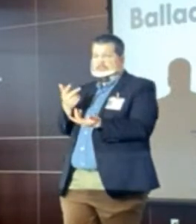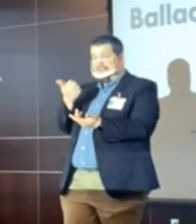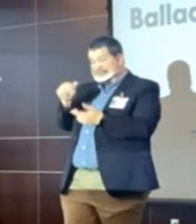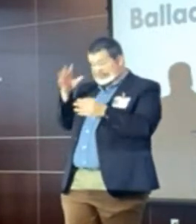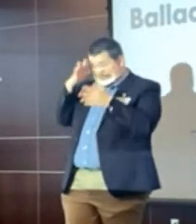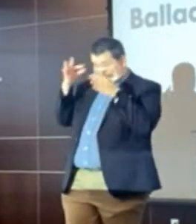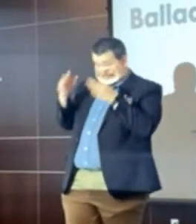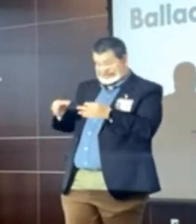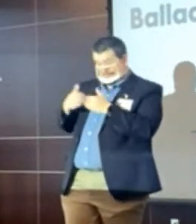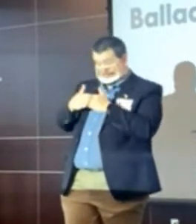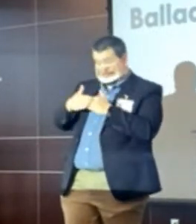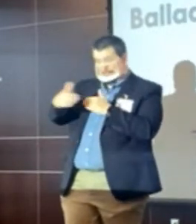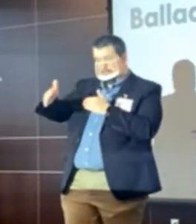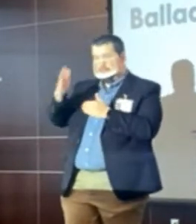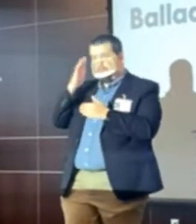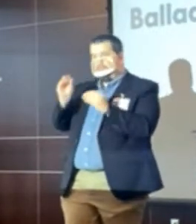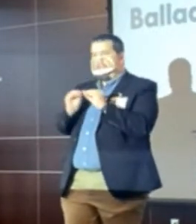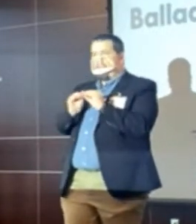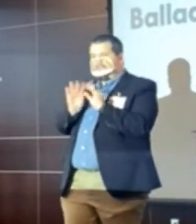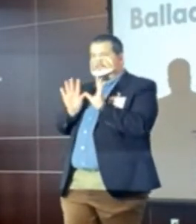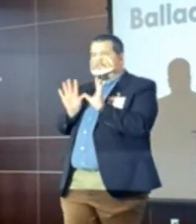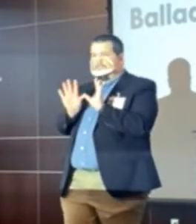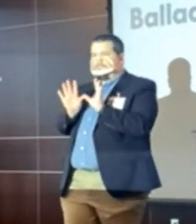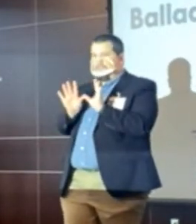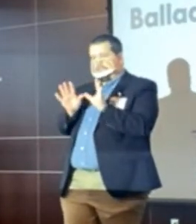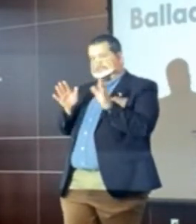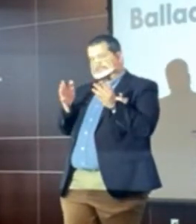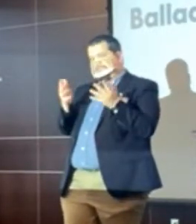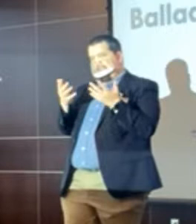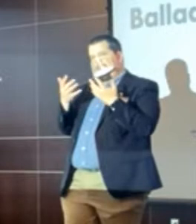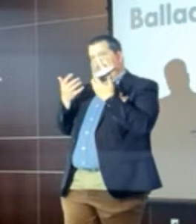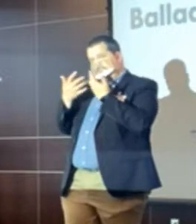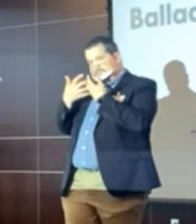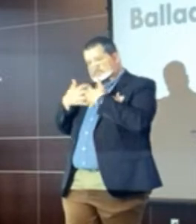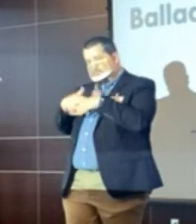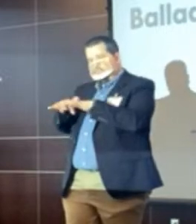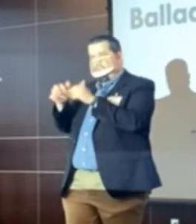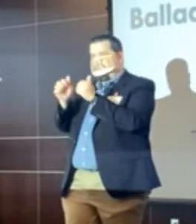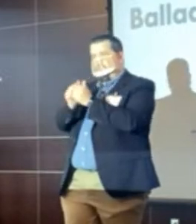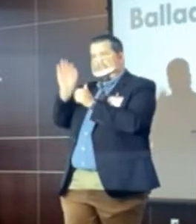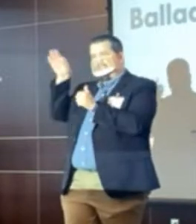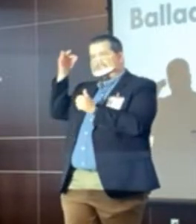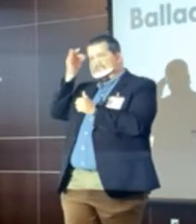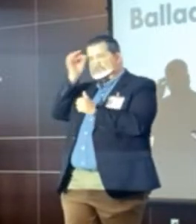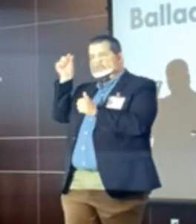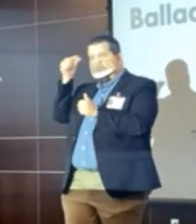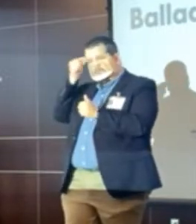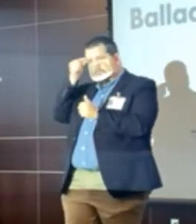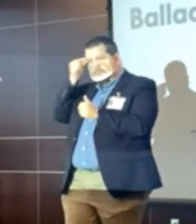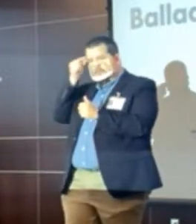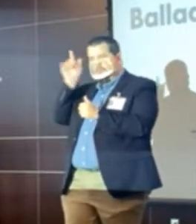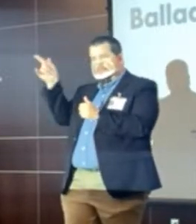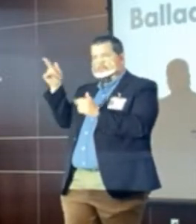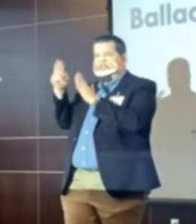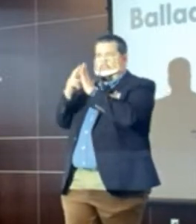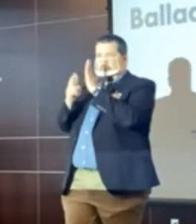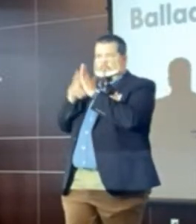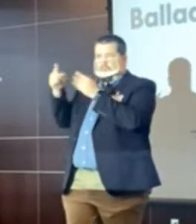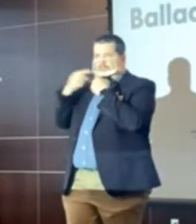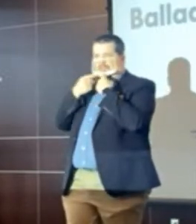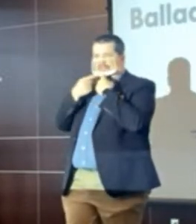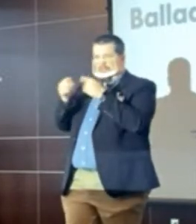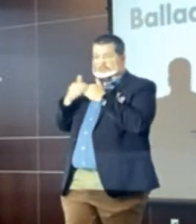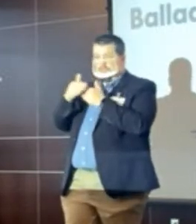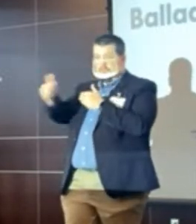moving forward will be obviously in accordance and working with the federal government and the guidelines that they are